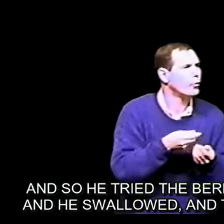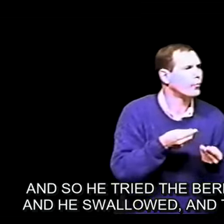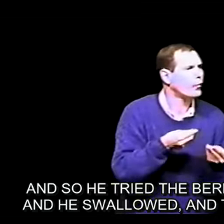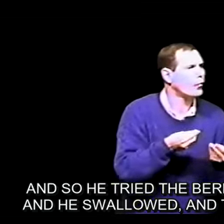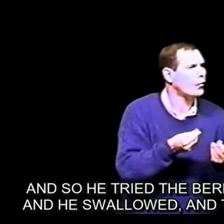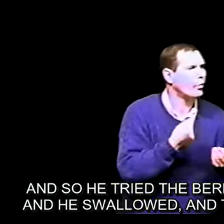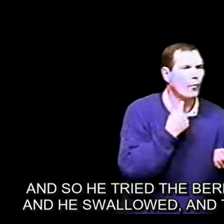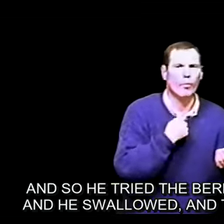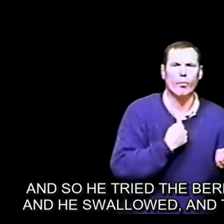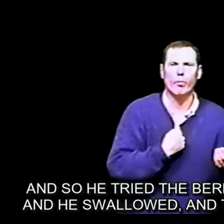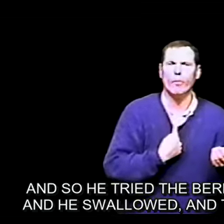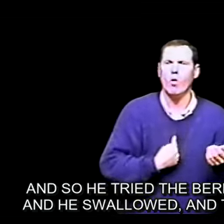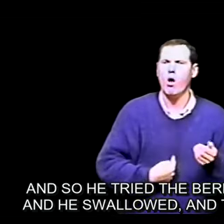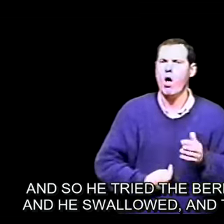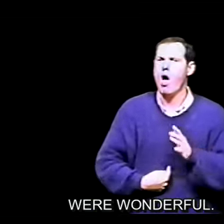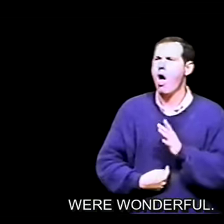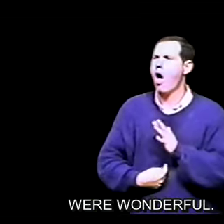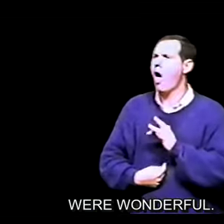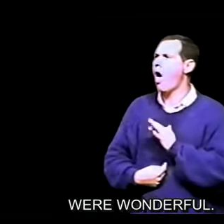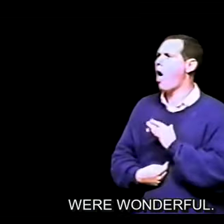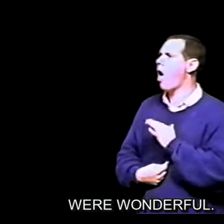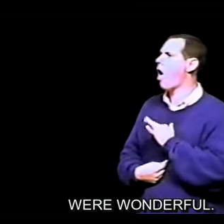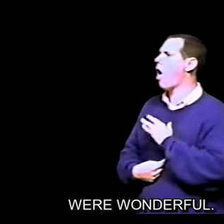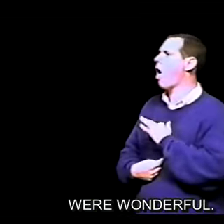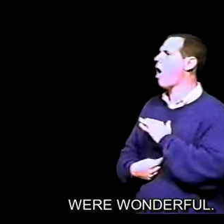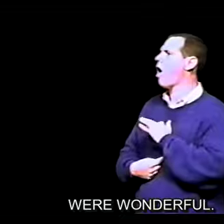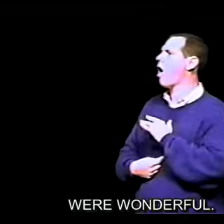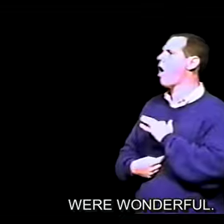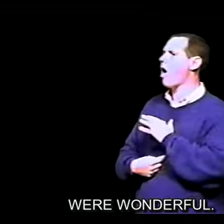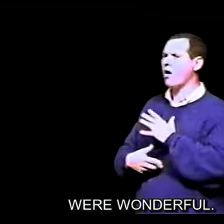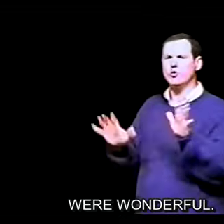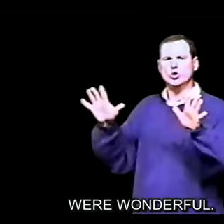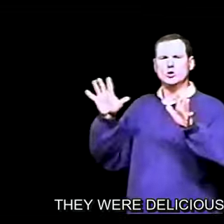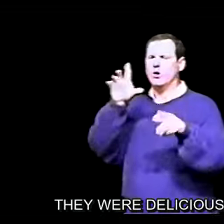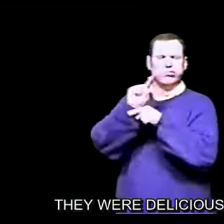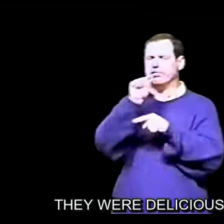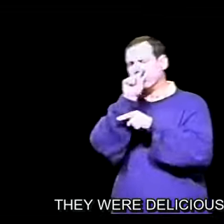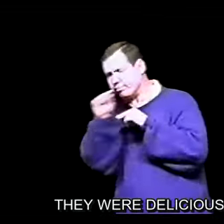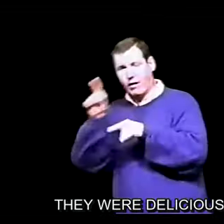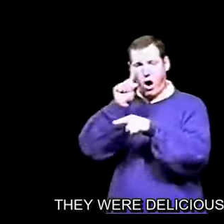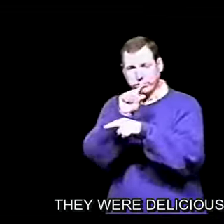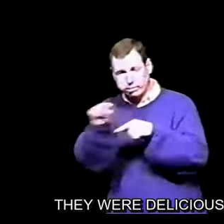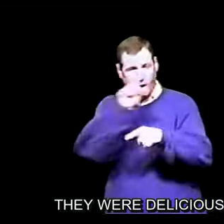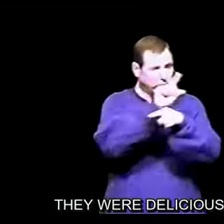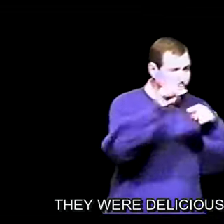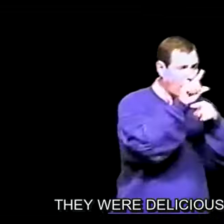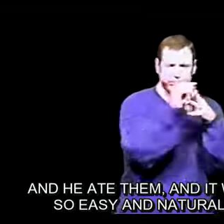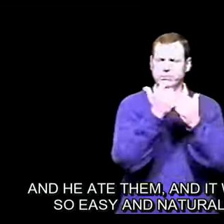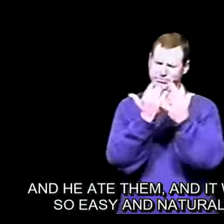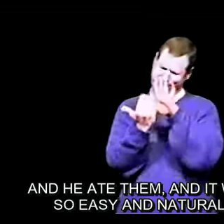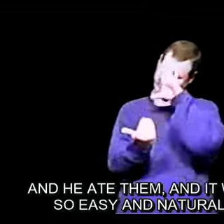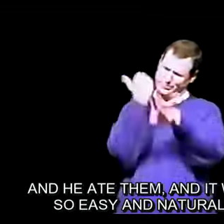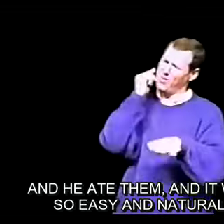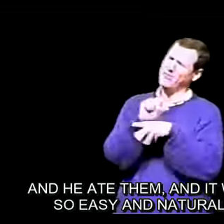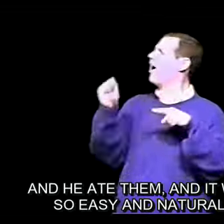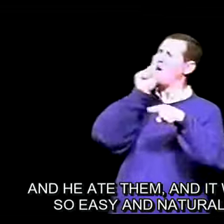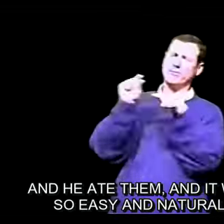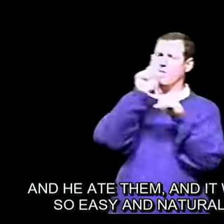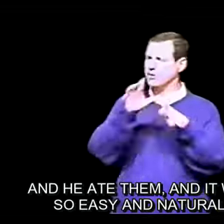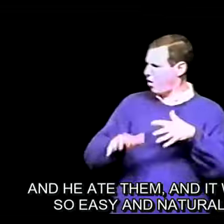swallowed, and they were wonderful. They were delicious, and he ate them, and it was so